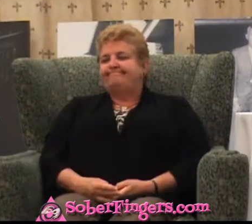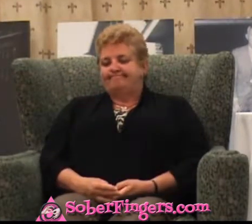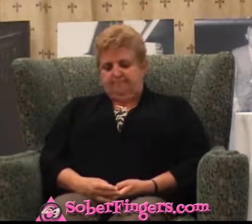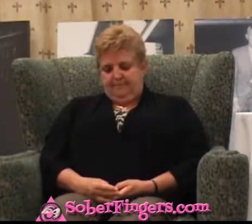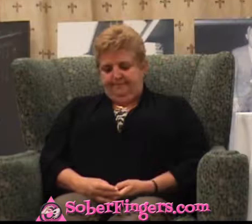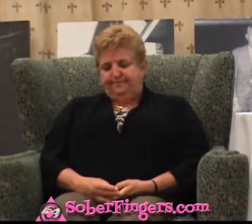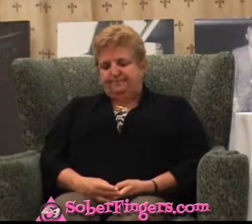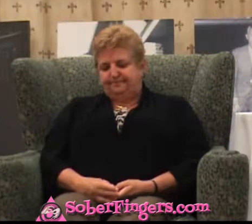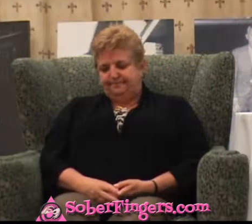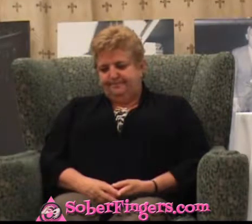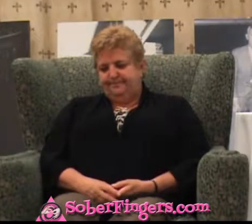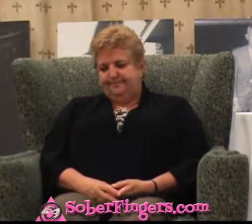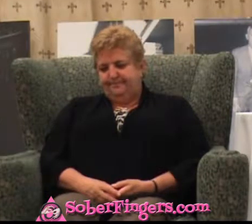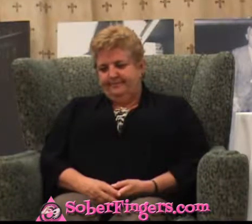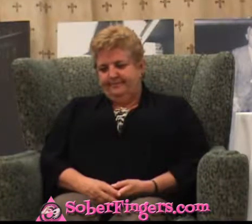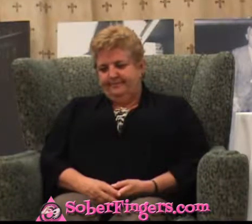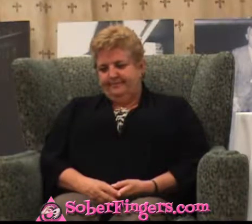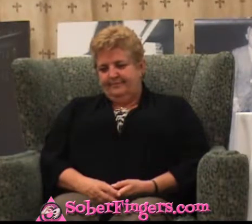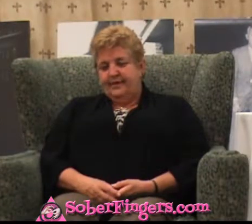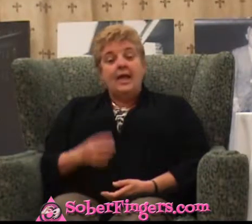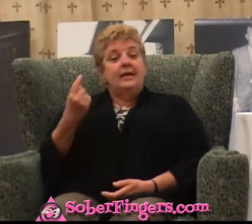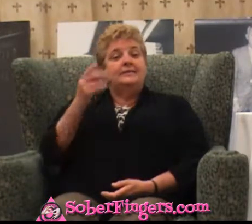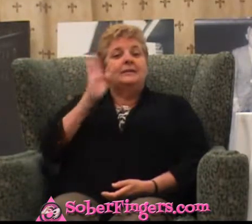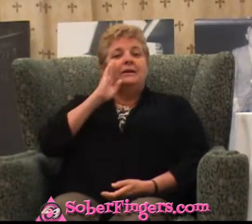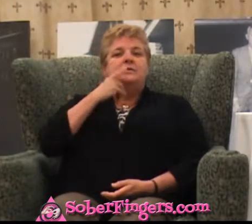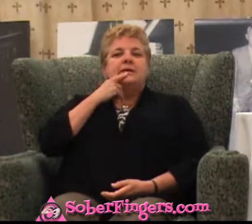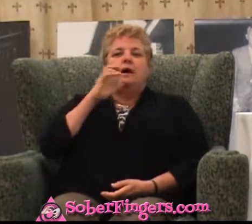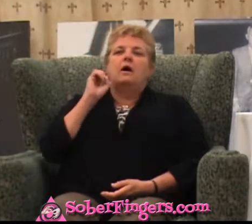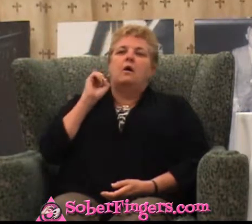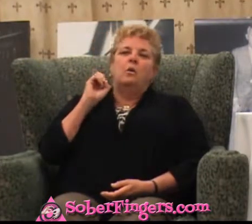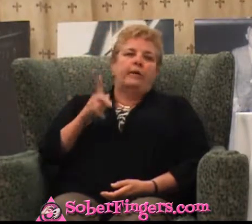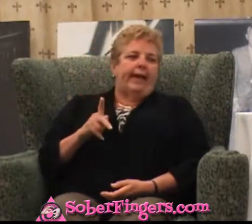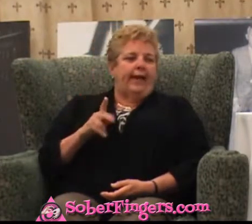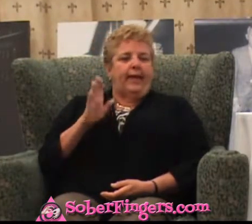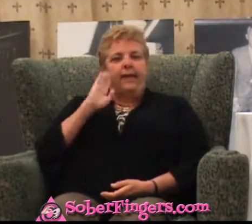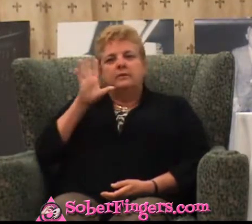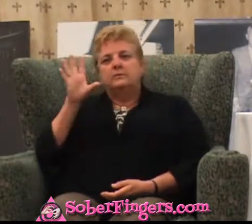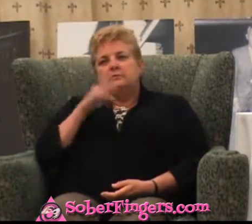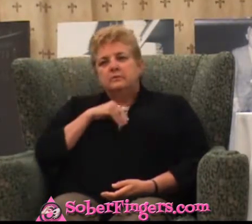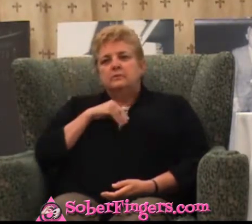Nice. And somebody would say, all right, I'll take Ronnie.